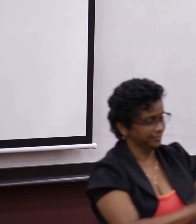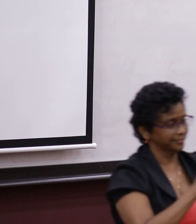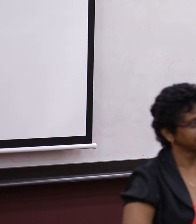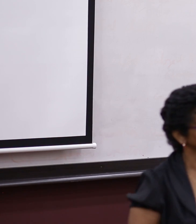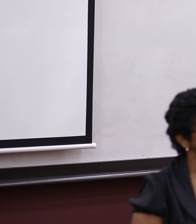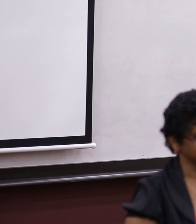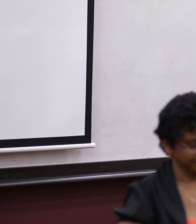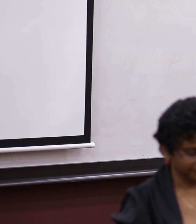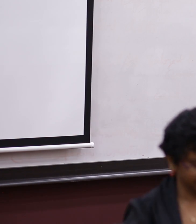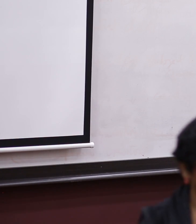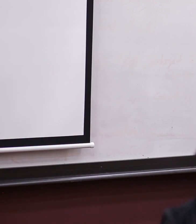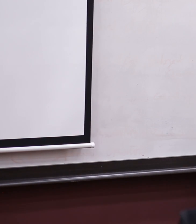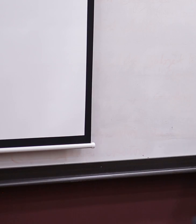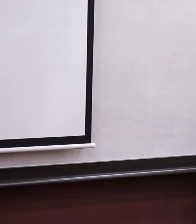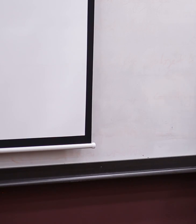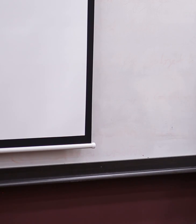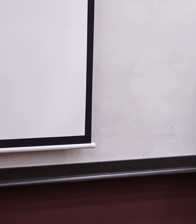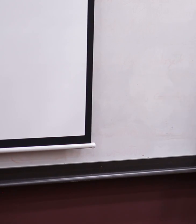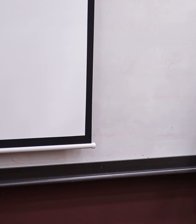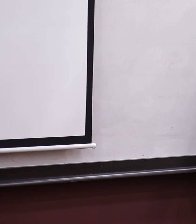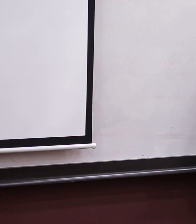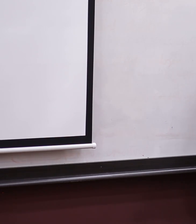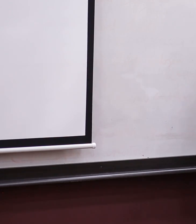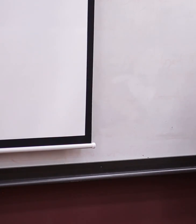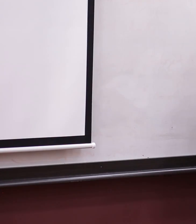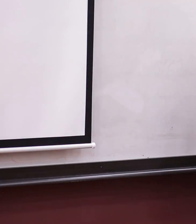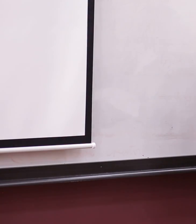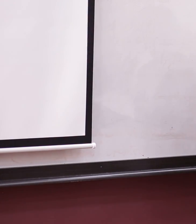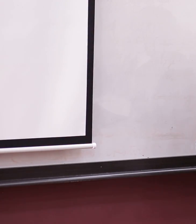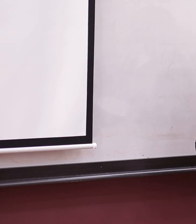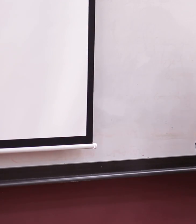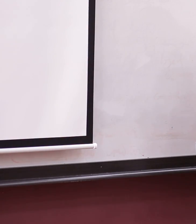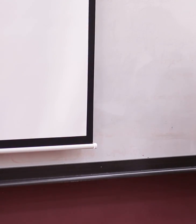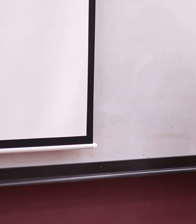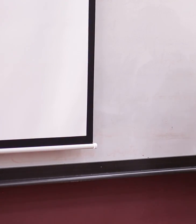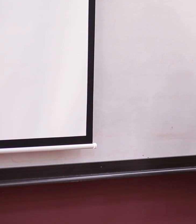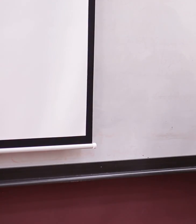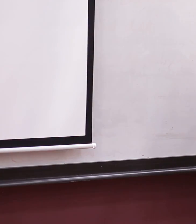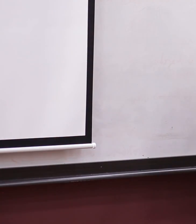Mr. Glenn Nice. Article 24 deals with inclusion.